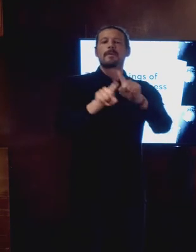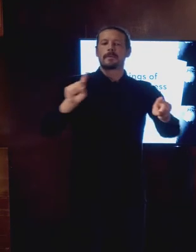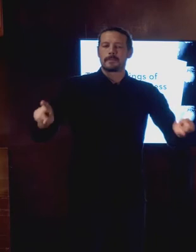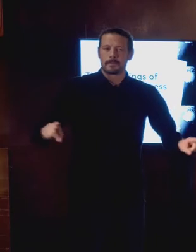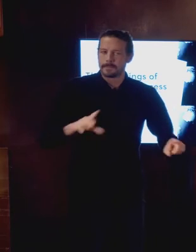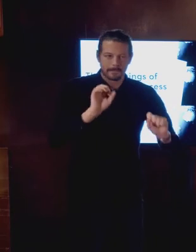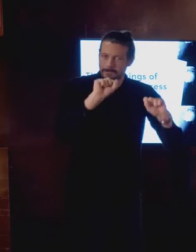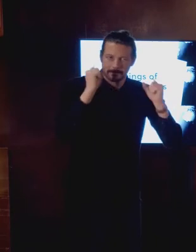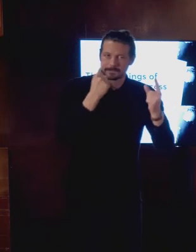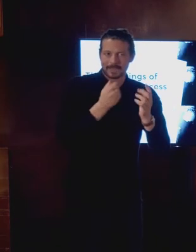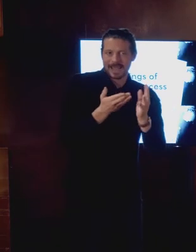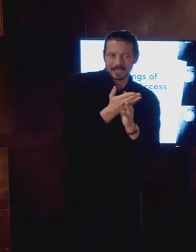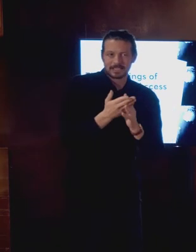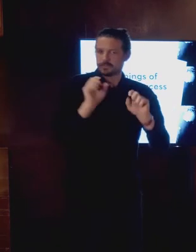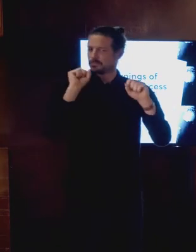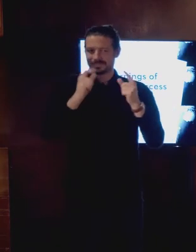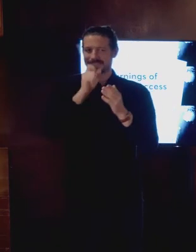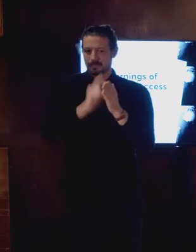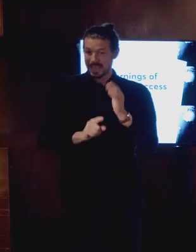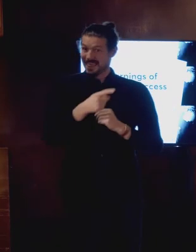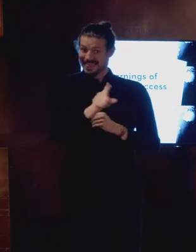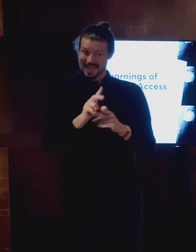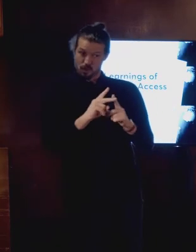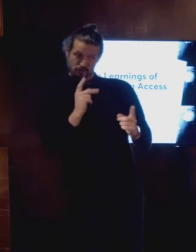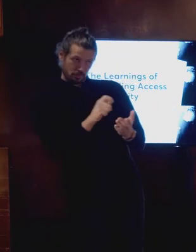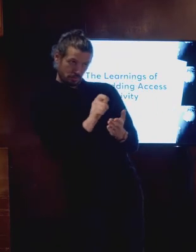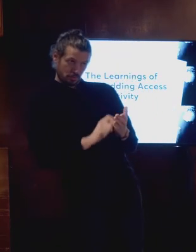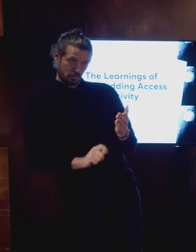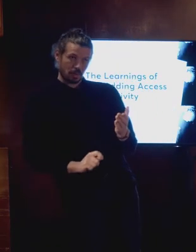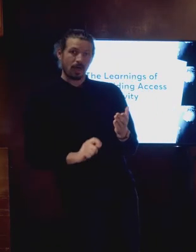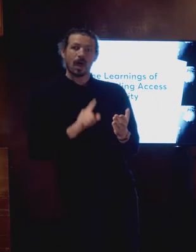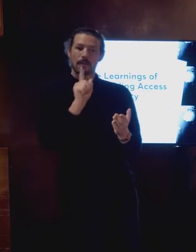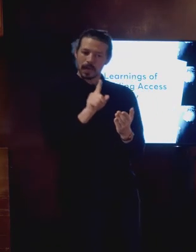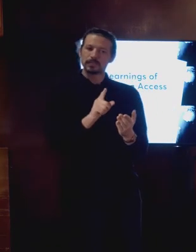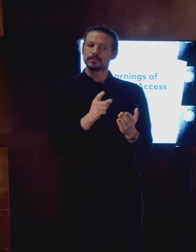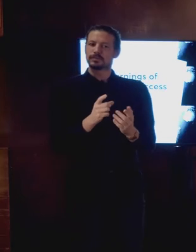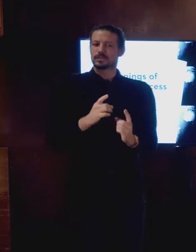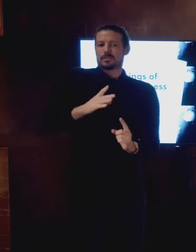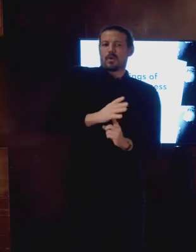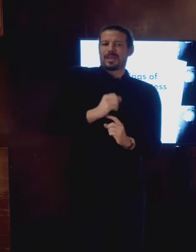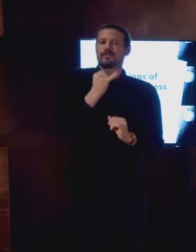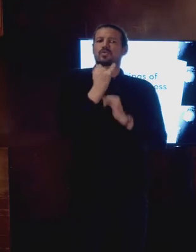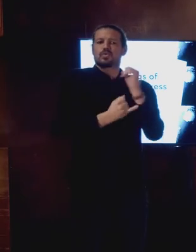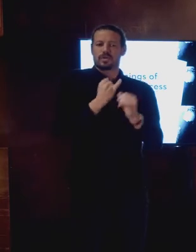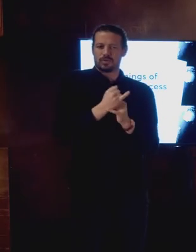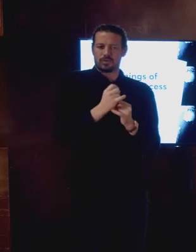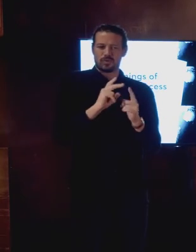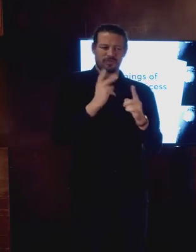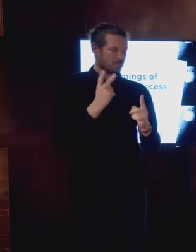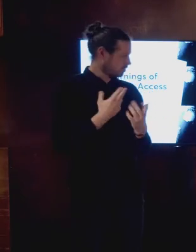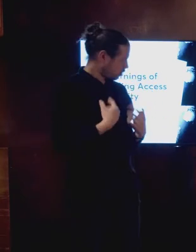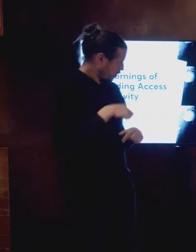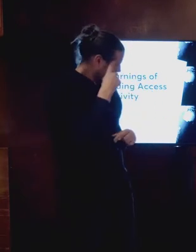access and inclusion space, that are reviewing our work, but it's also important to get critical reviews. What do you say about reviews